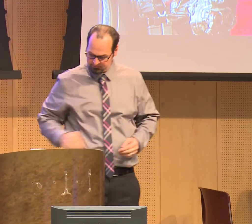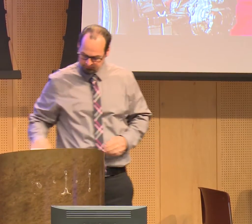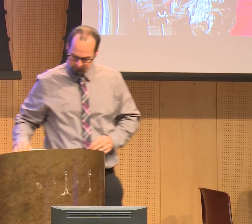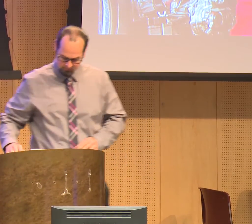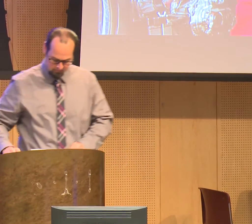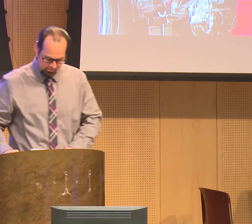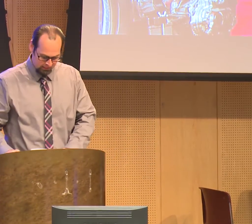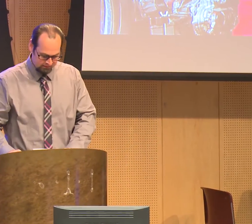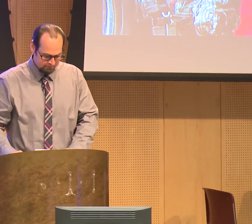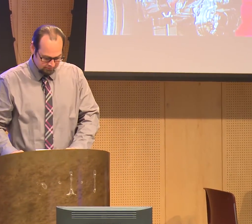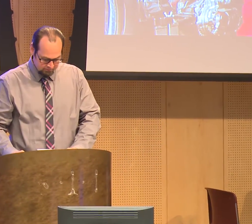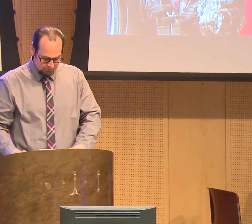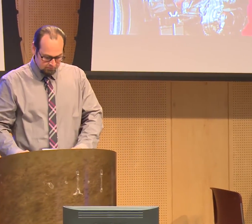And I applaud NTID for that.